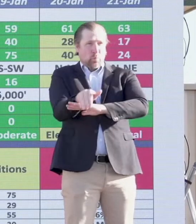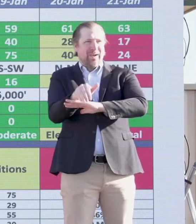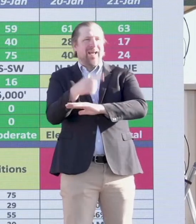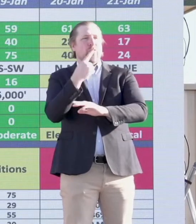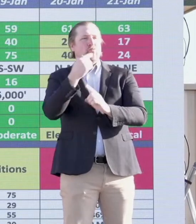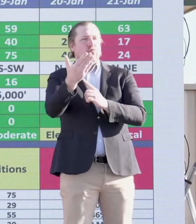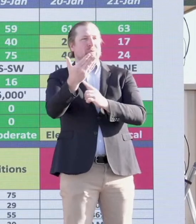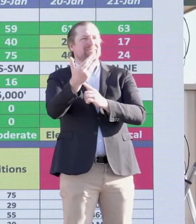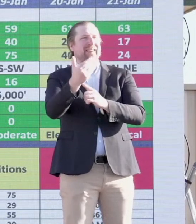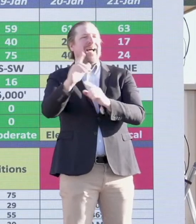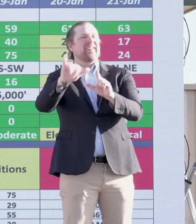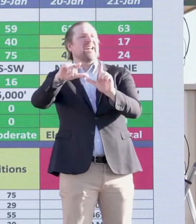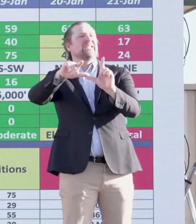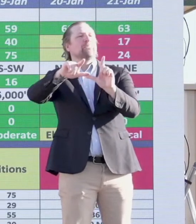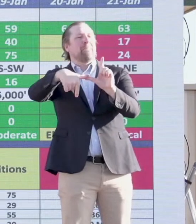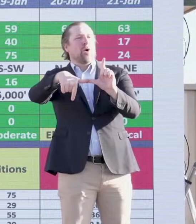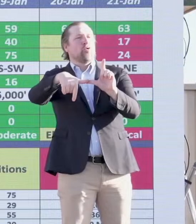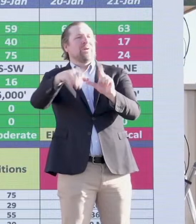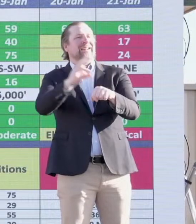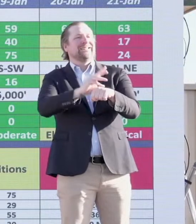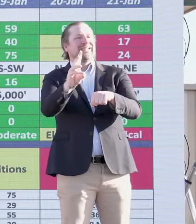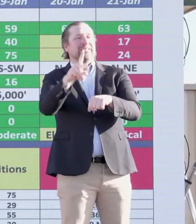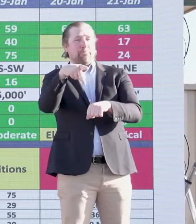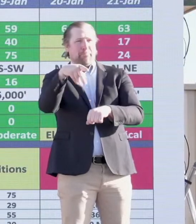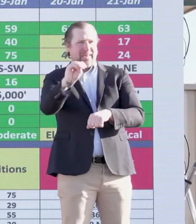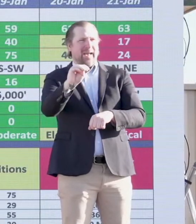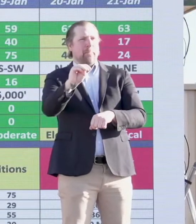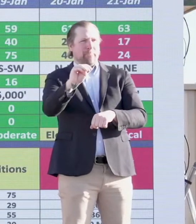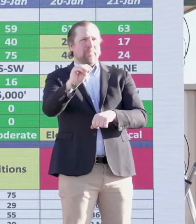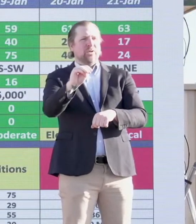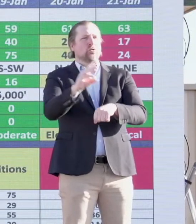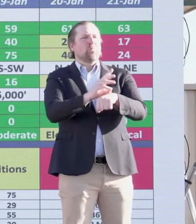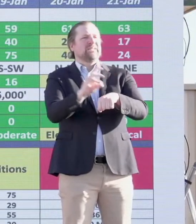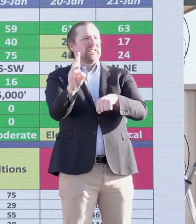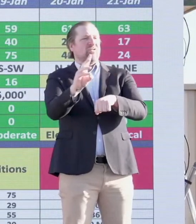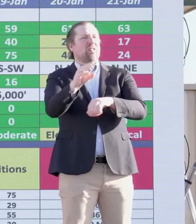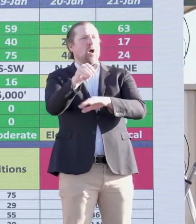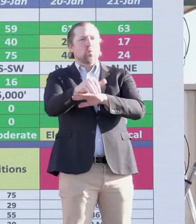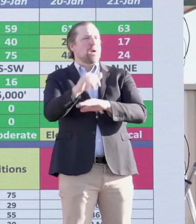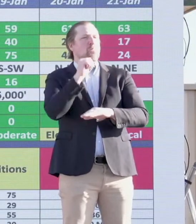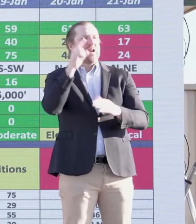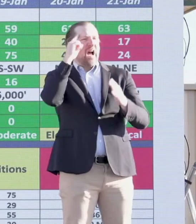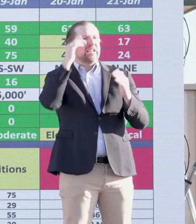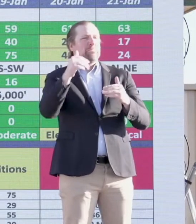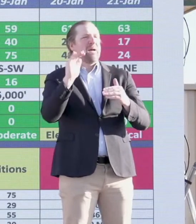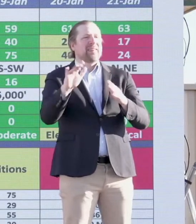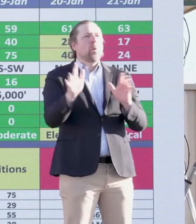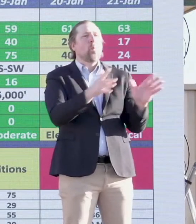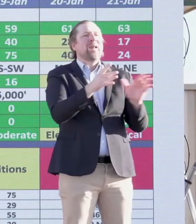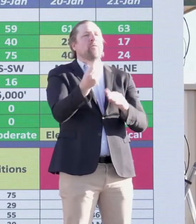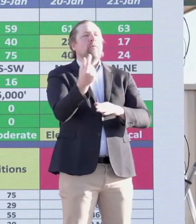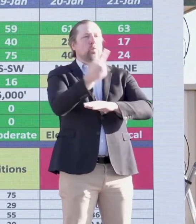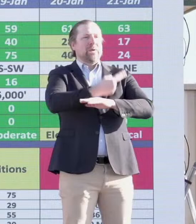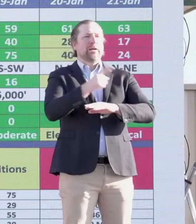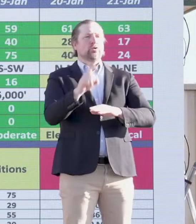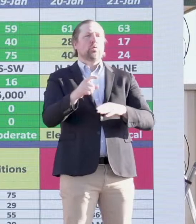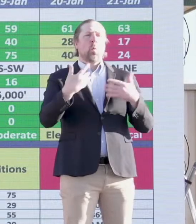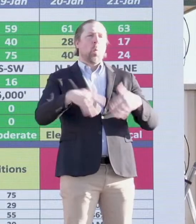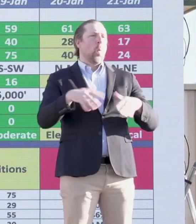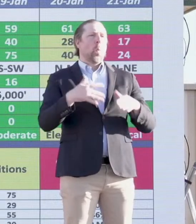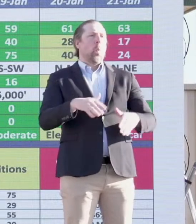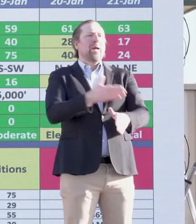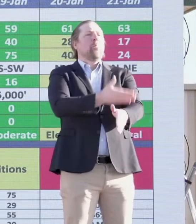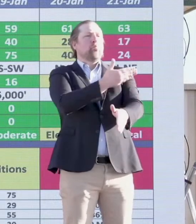flag warning will expire at 6 p.m., and so after 6 p.m. this evening, we're not expecting, at least for several days, any critical fire